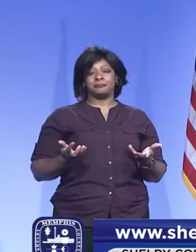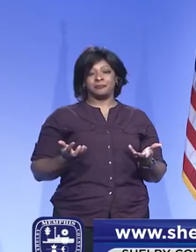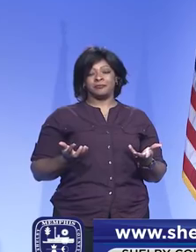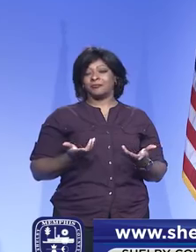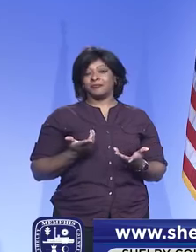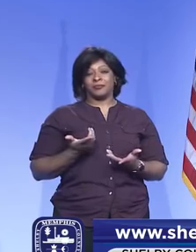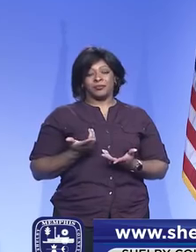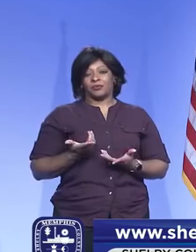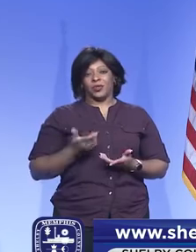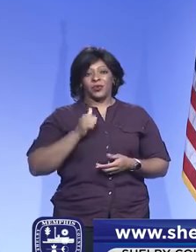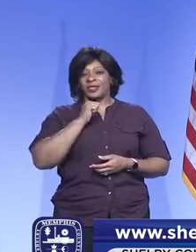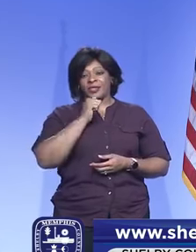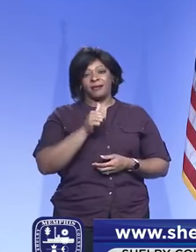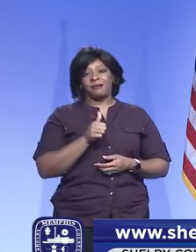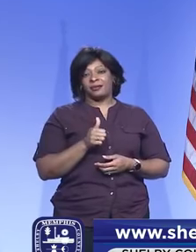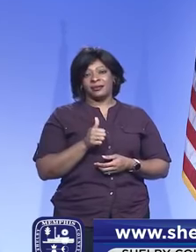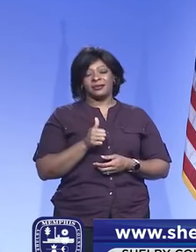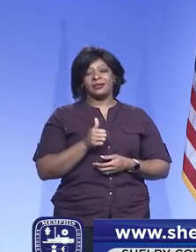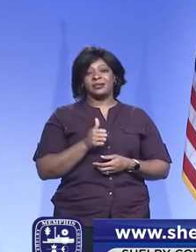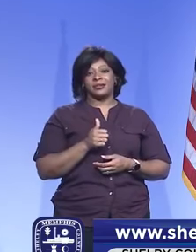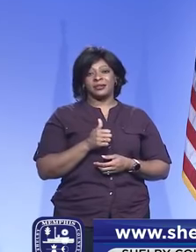there wasn't a